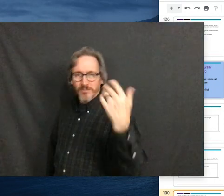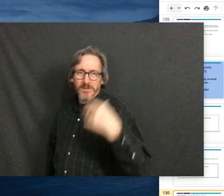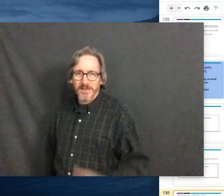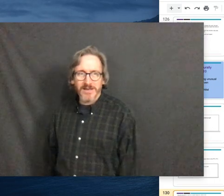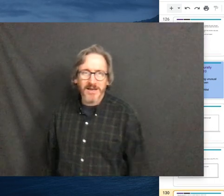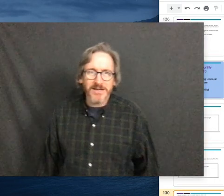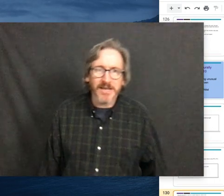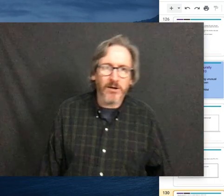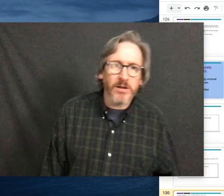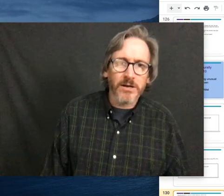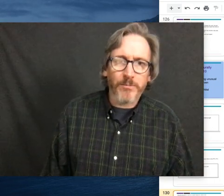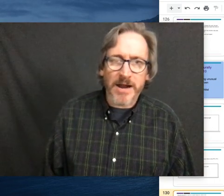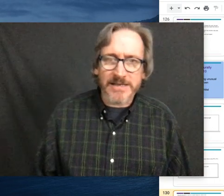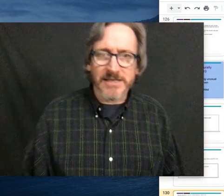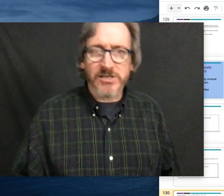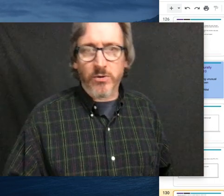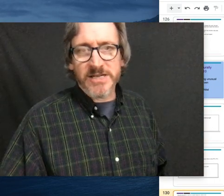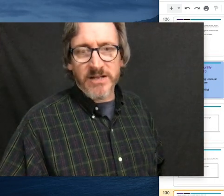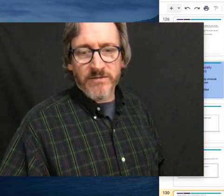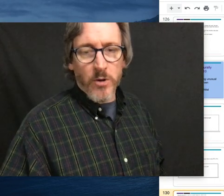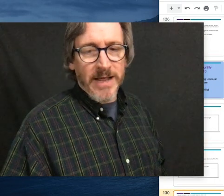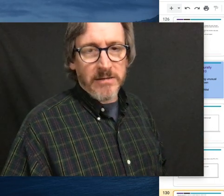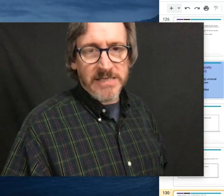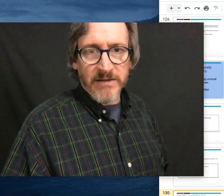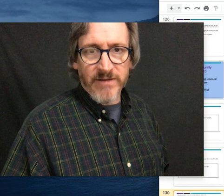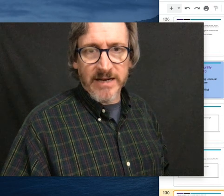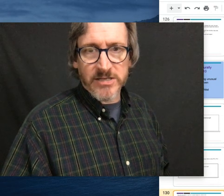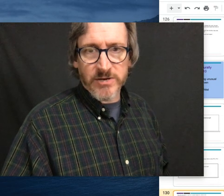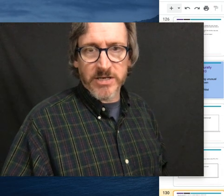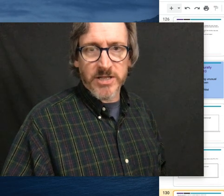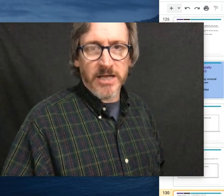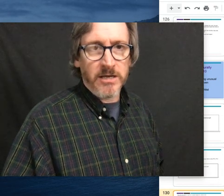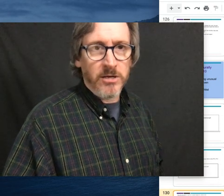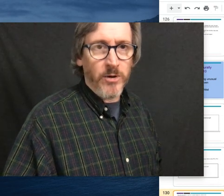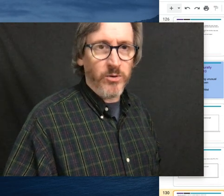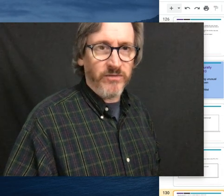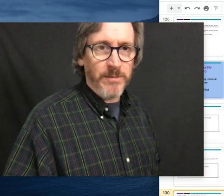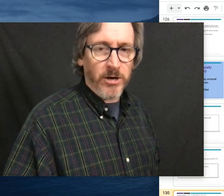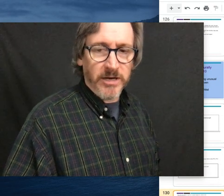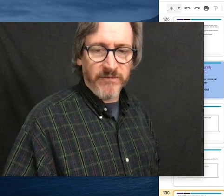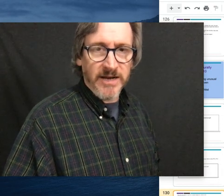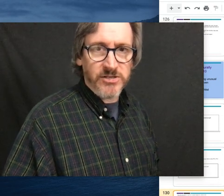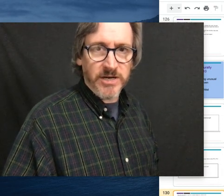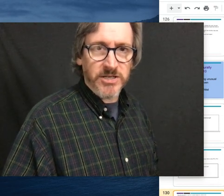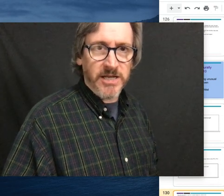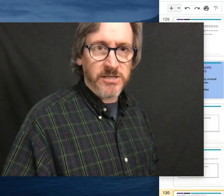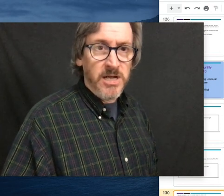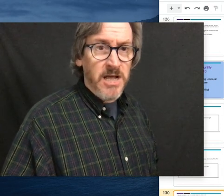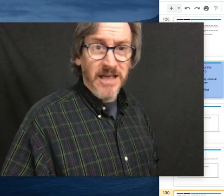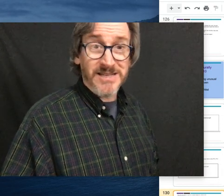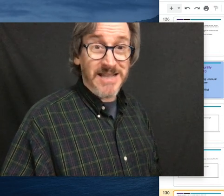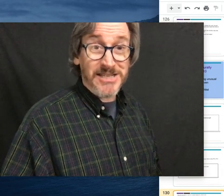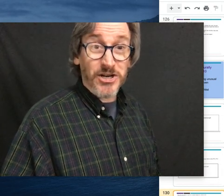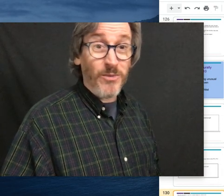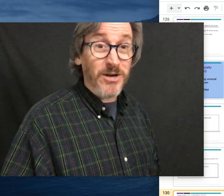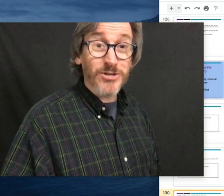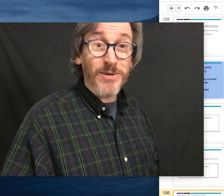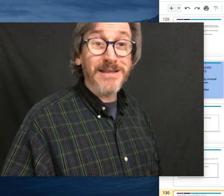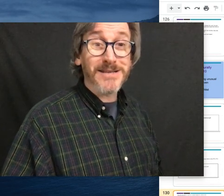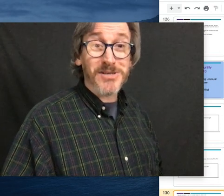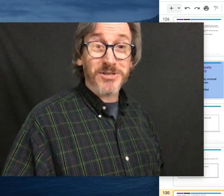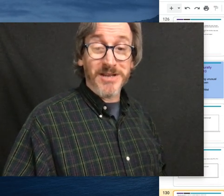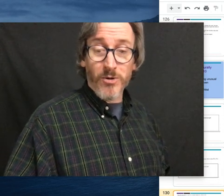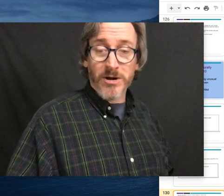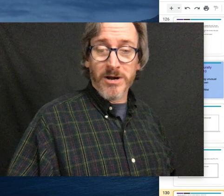So little practicing stories of going out and finding a strange thing, going to a flea market, finding strange things. In this last year, we don't do